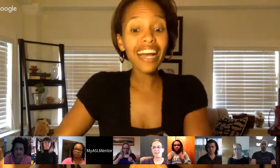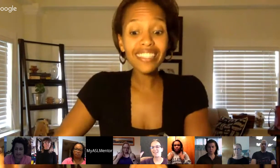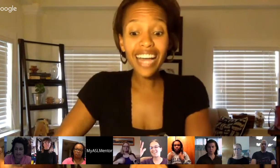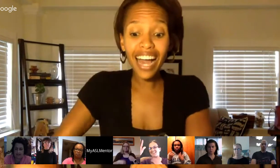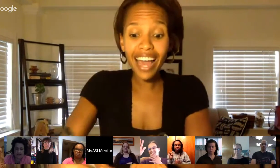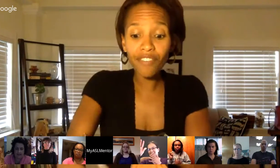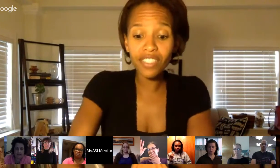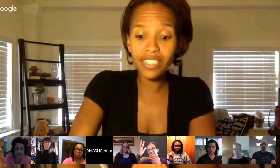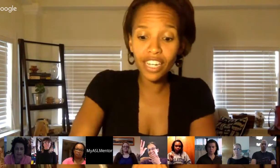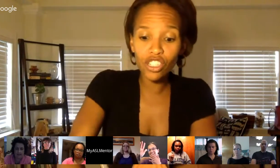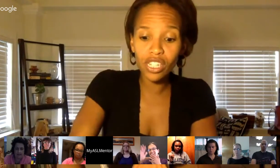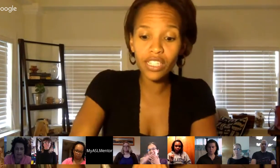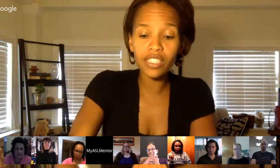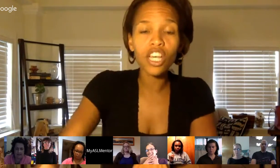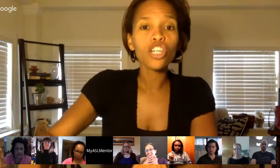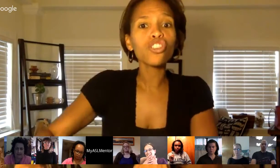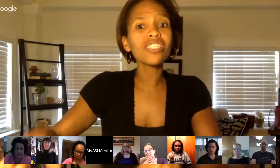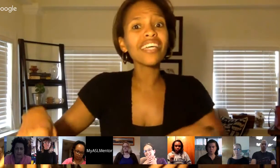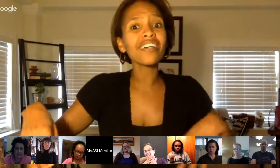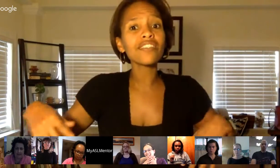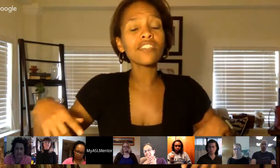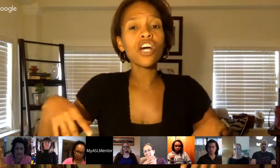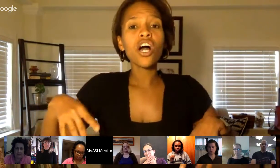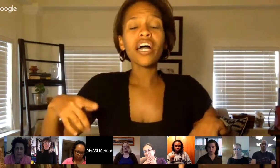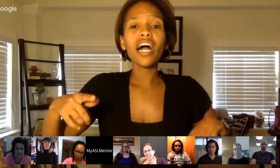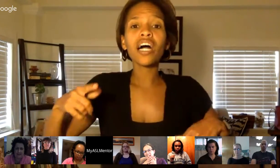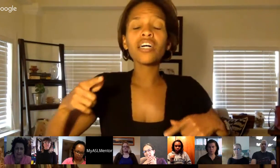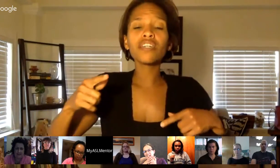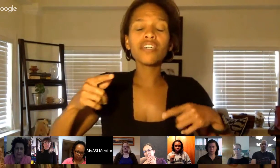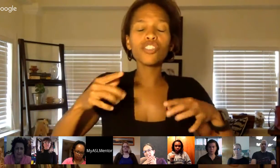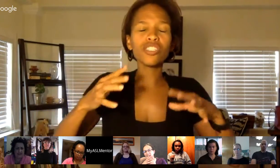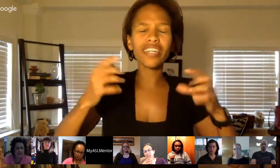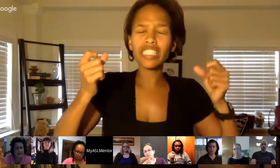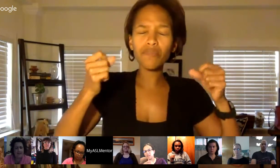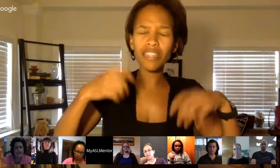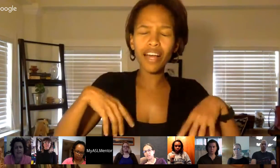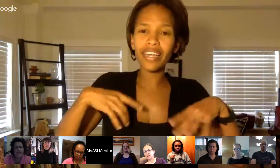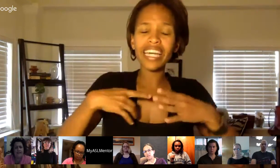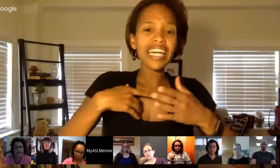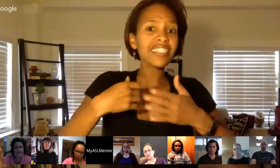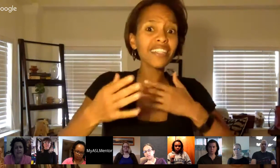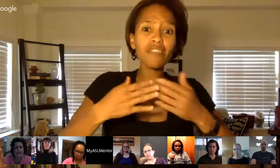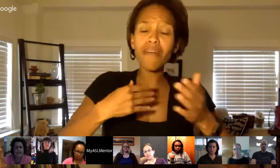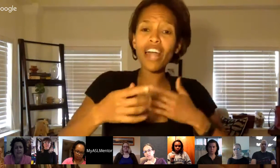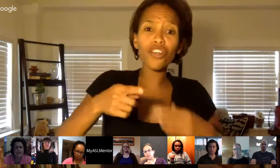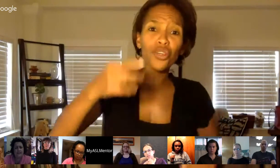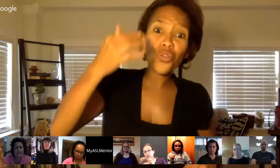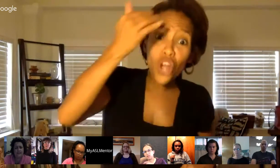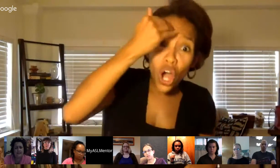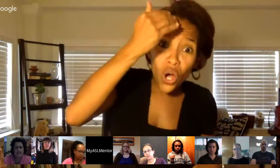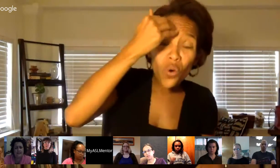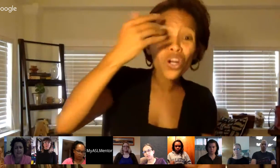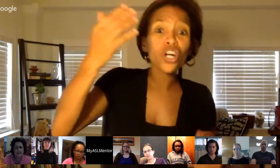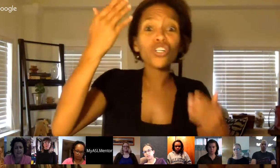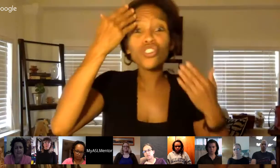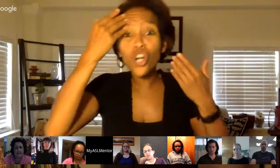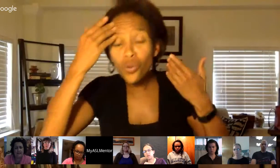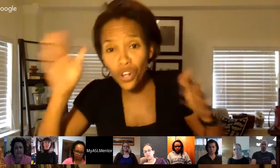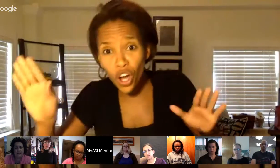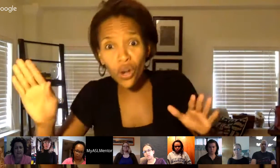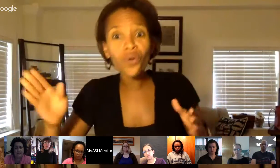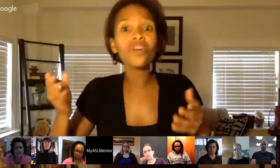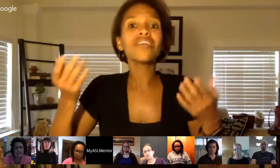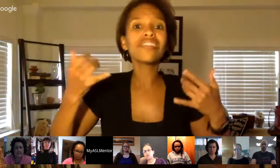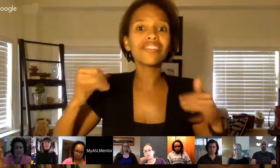And the last thing I have with this section is she says, she signs something like, doesn't matter, you know,